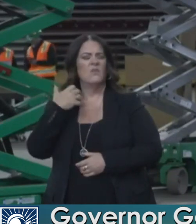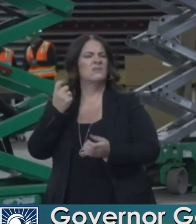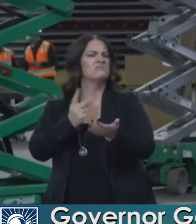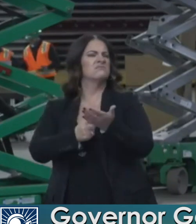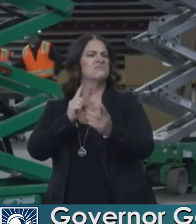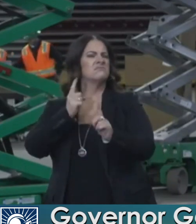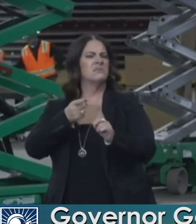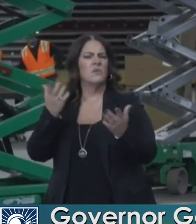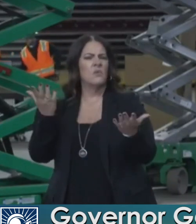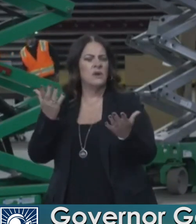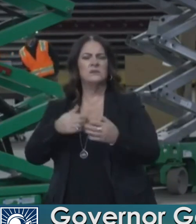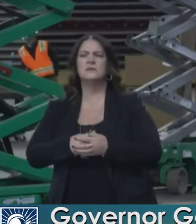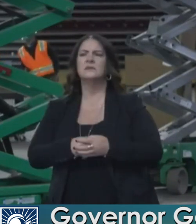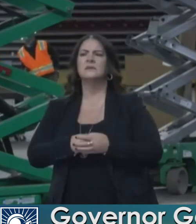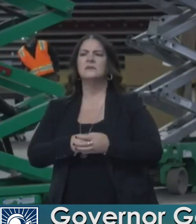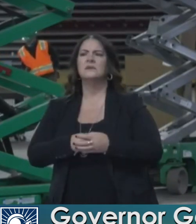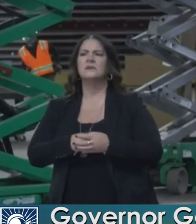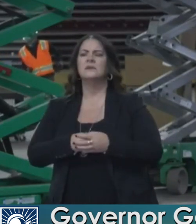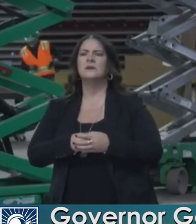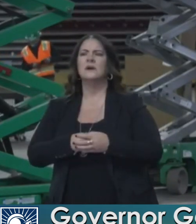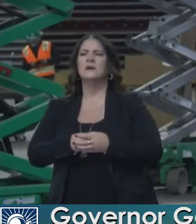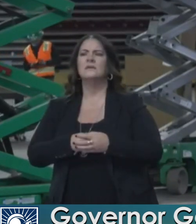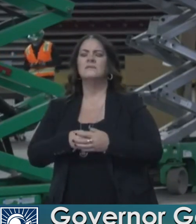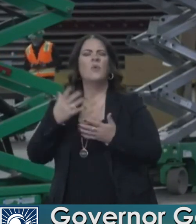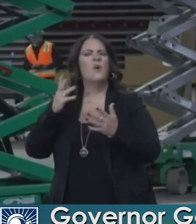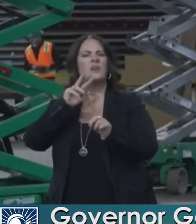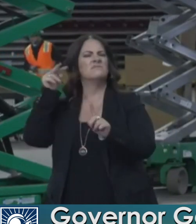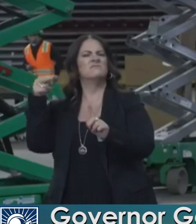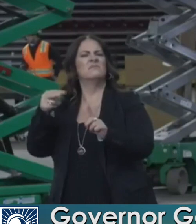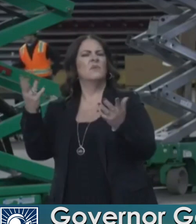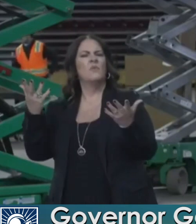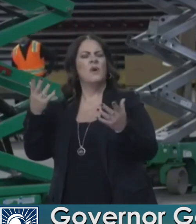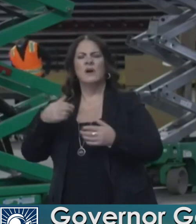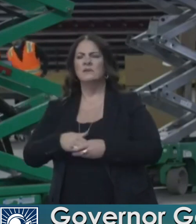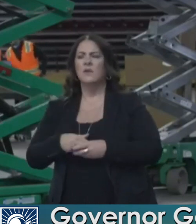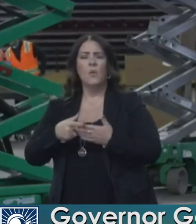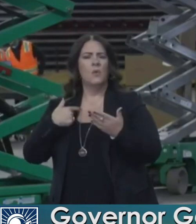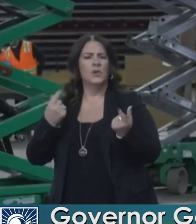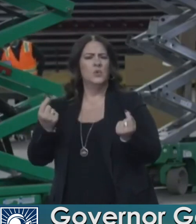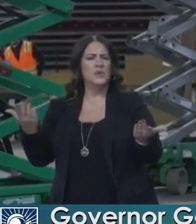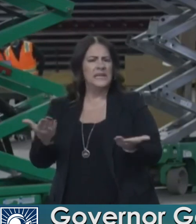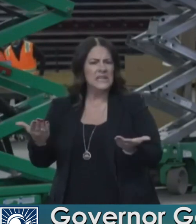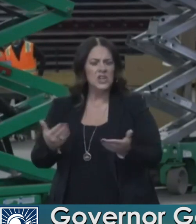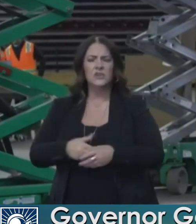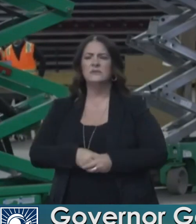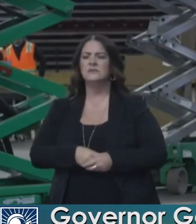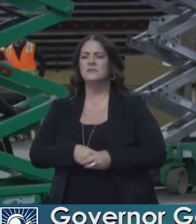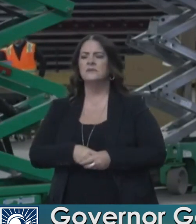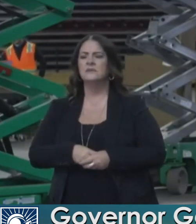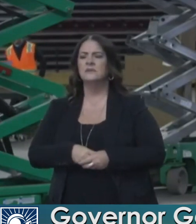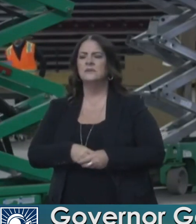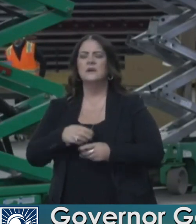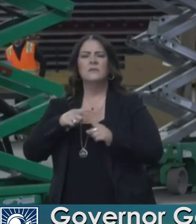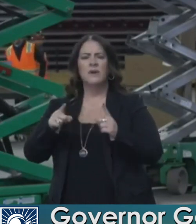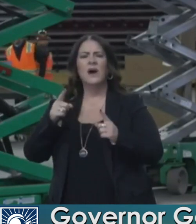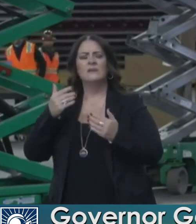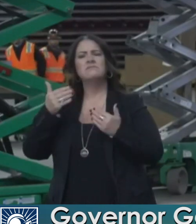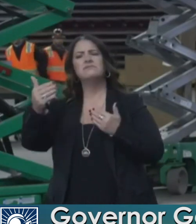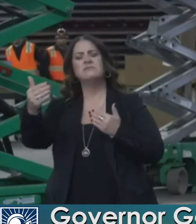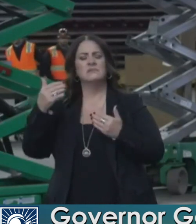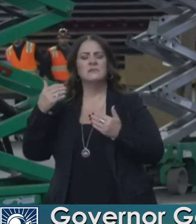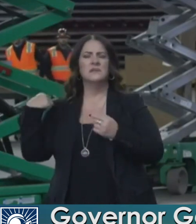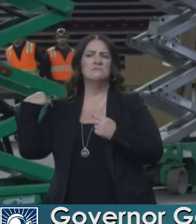of putting in perspective the work that's being done, not just, again, here, but over the course of many, many months, by